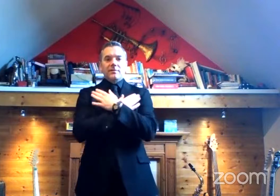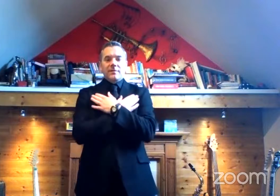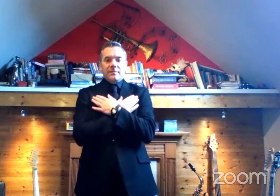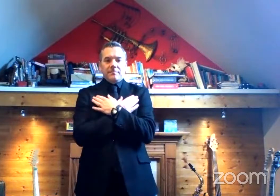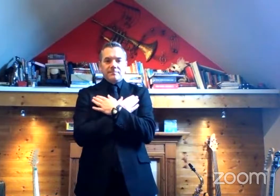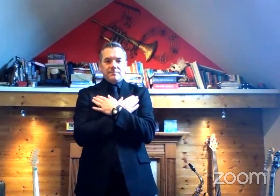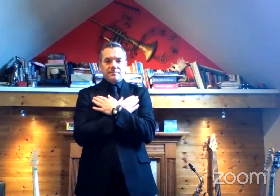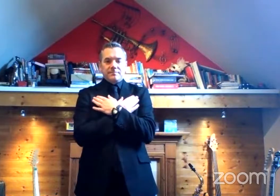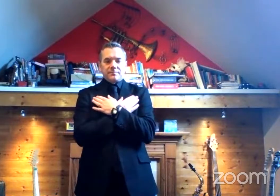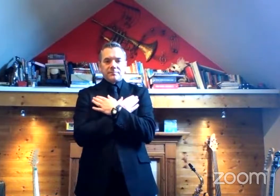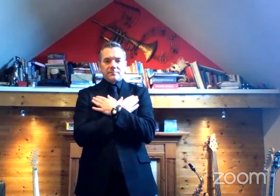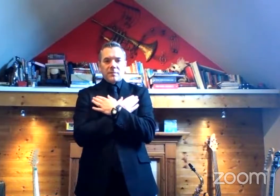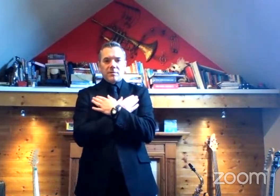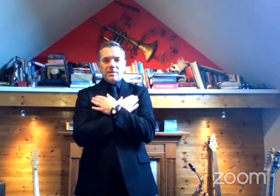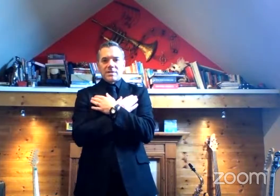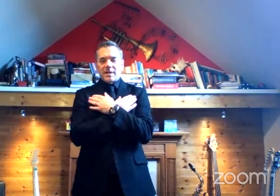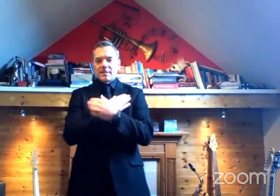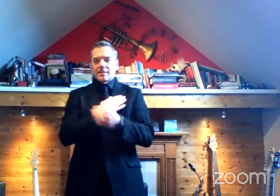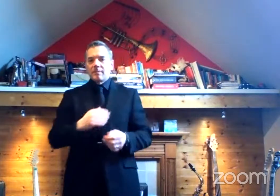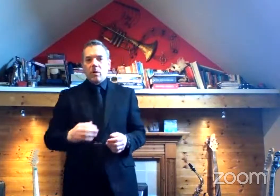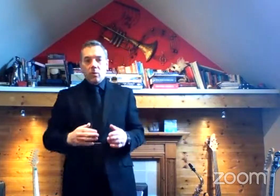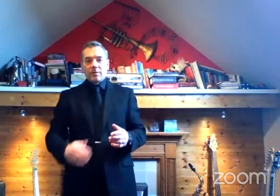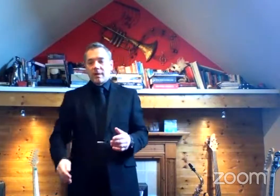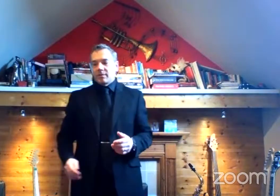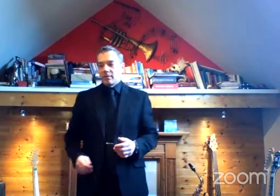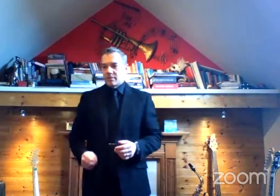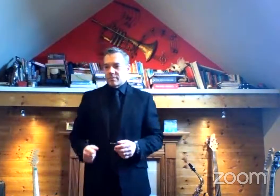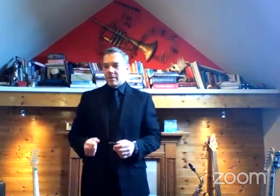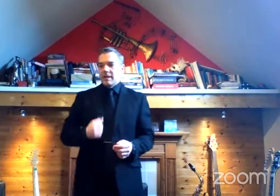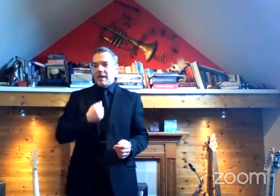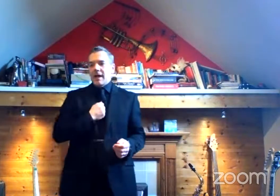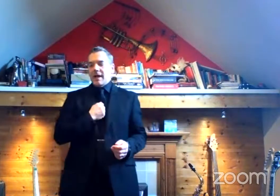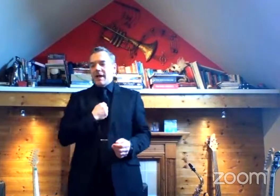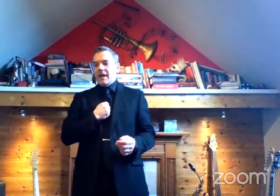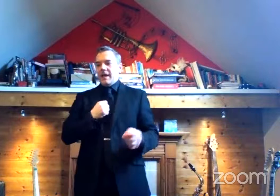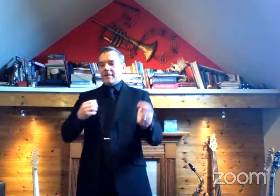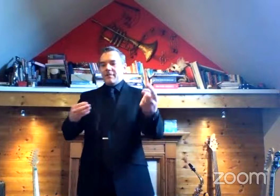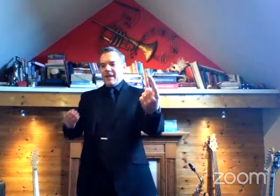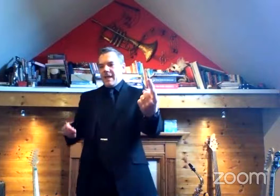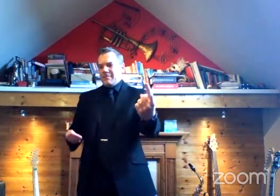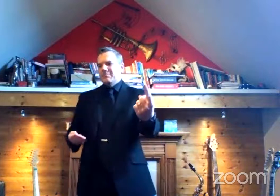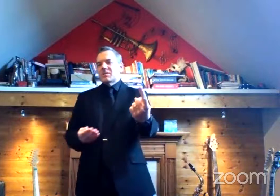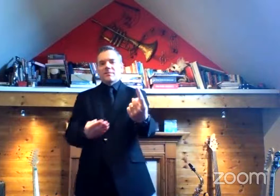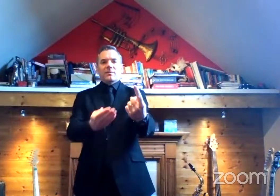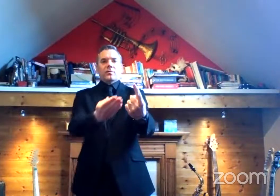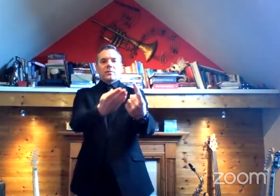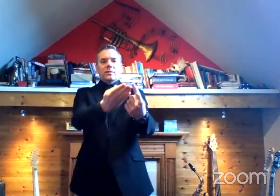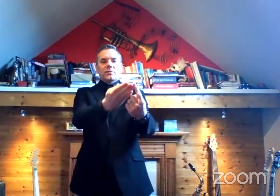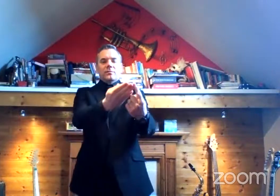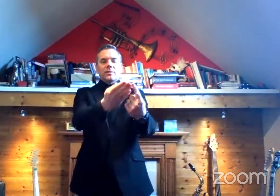love. Three signs, all in the right order as well. I have aimed for love,